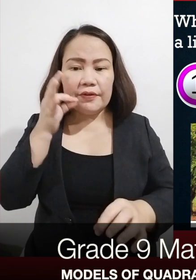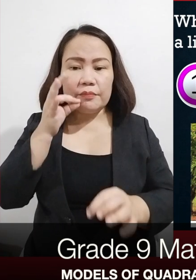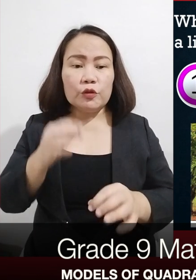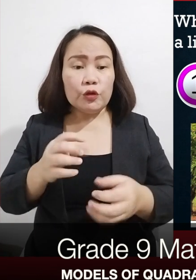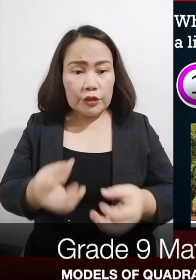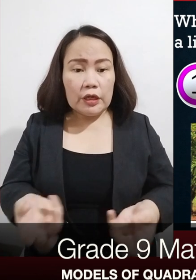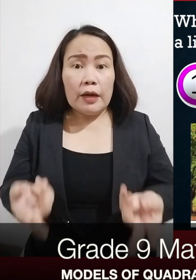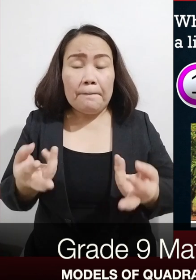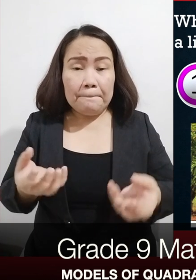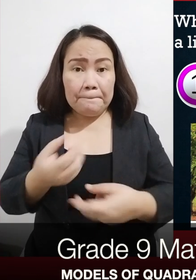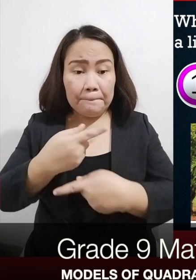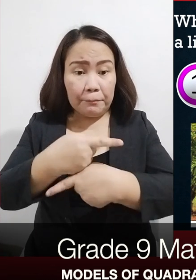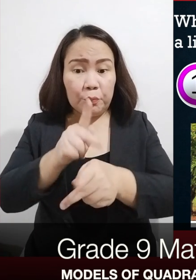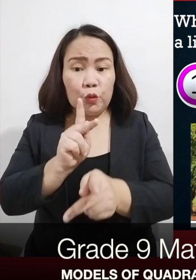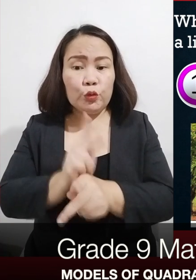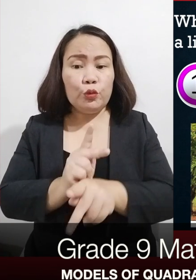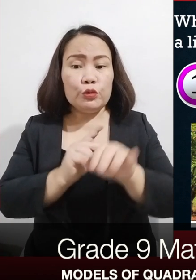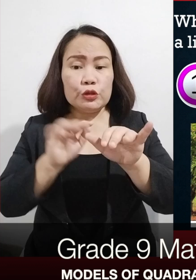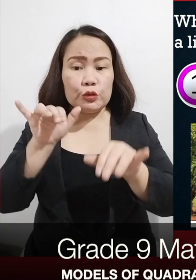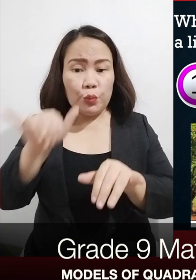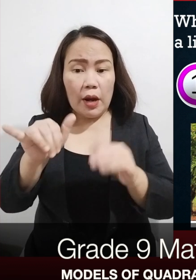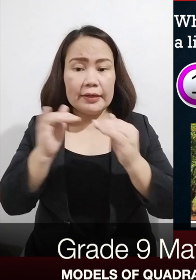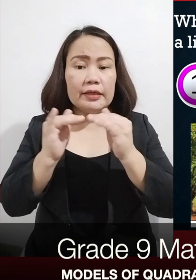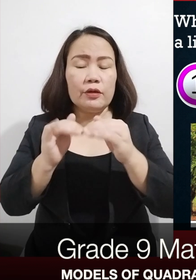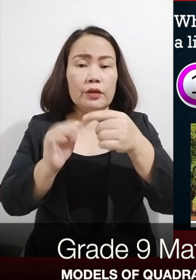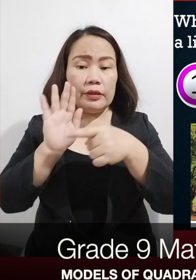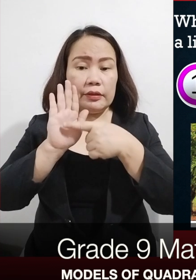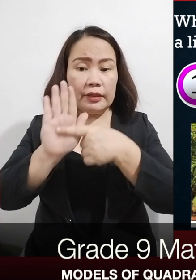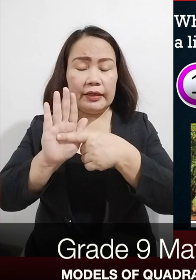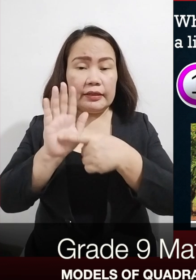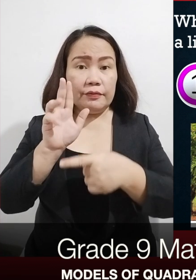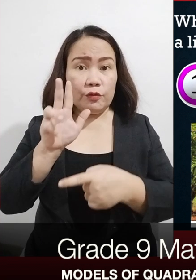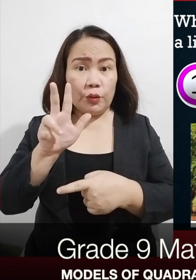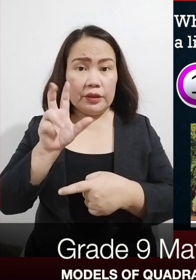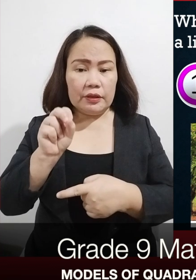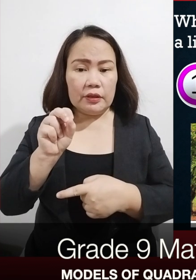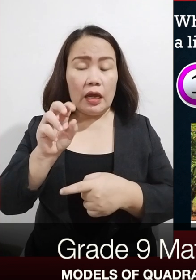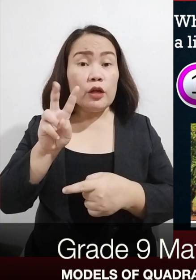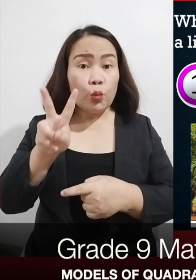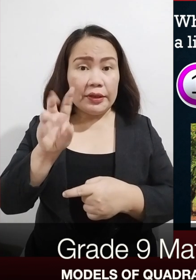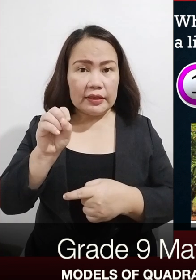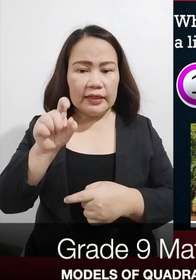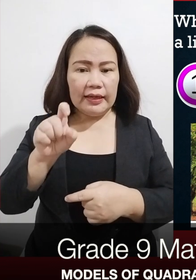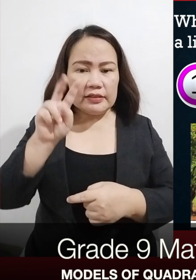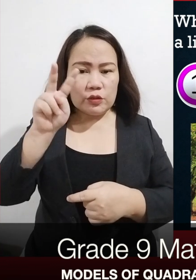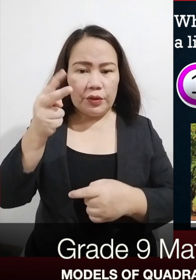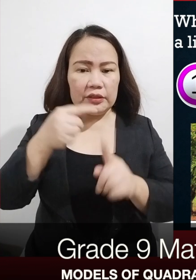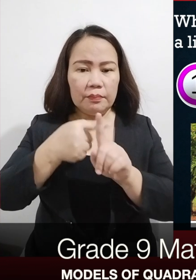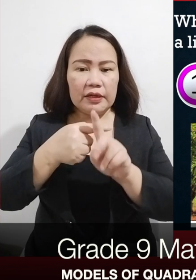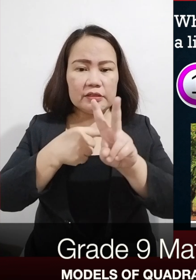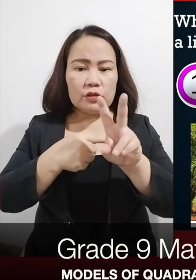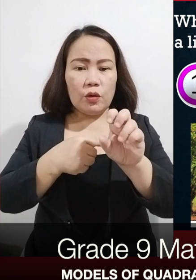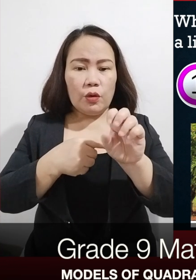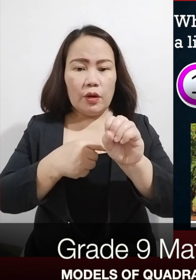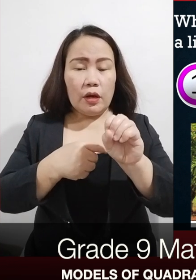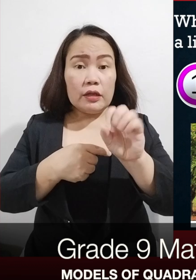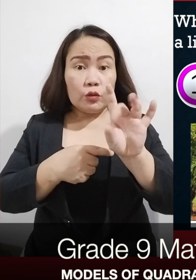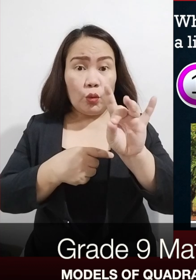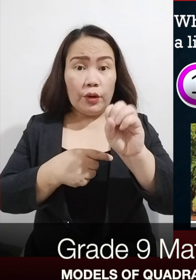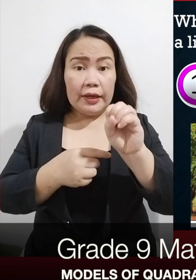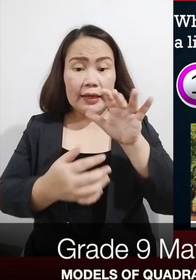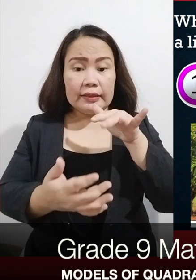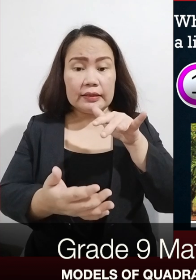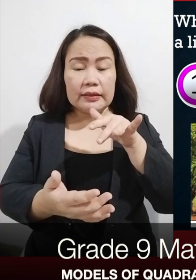plus 2,800x per year. So this is what kind of model or real life model? Is this a